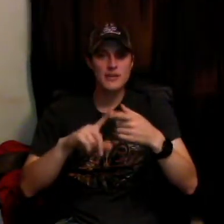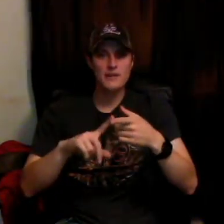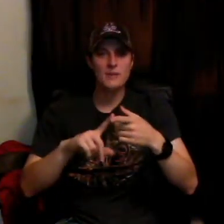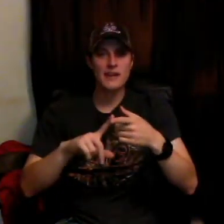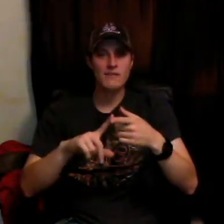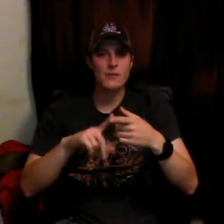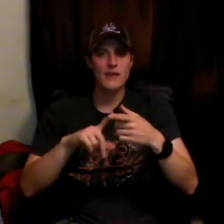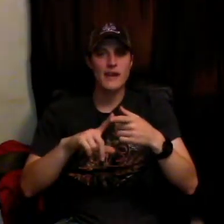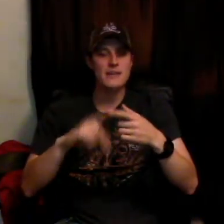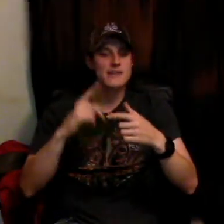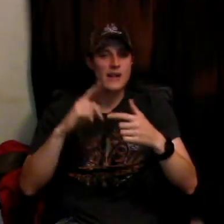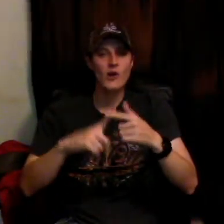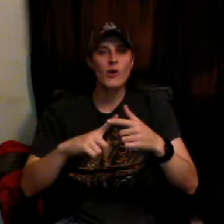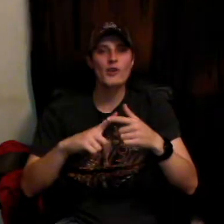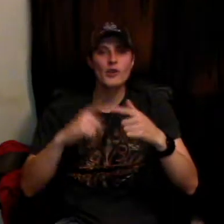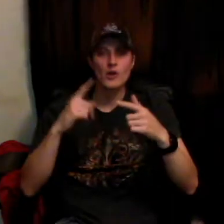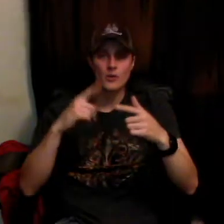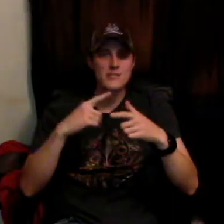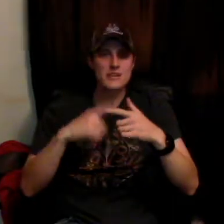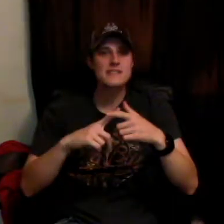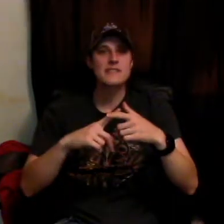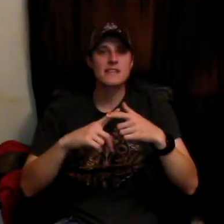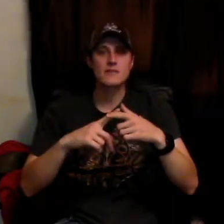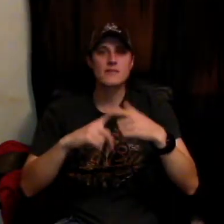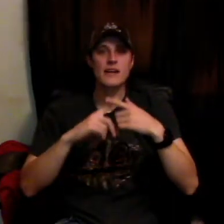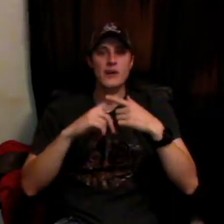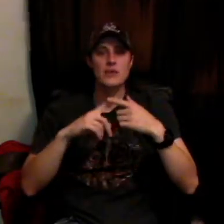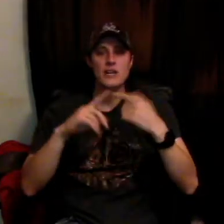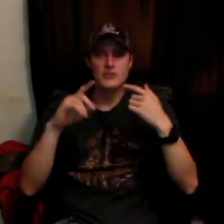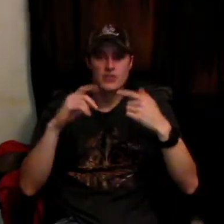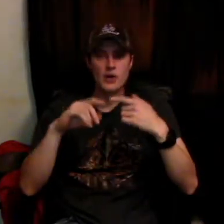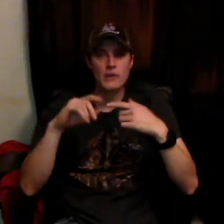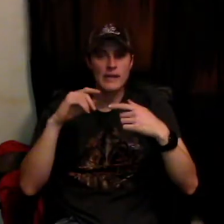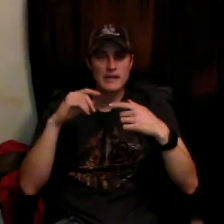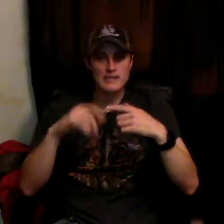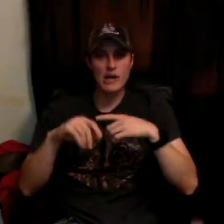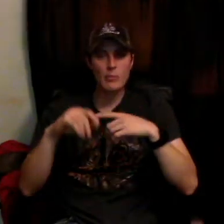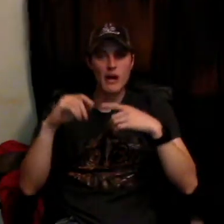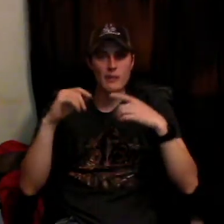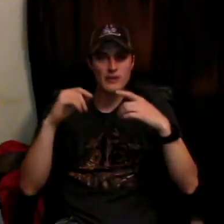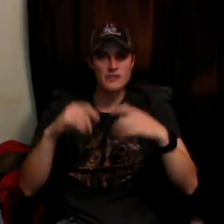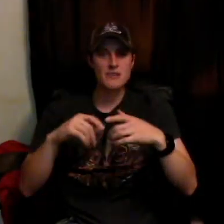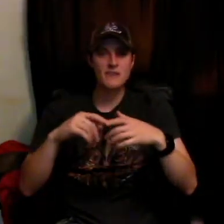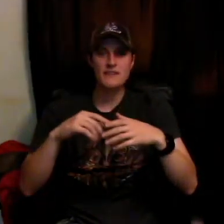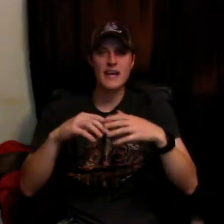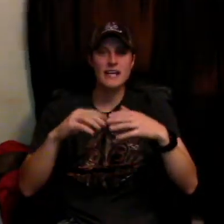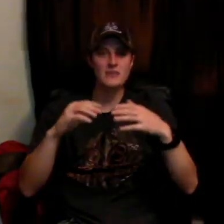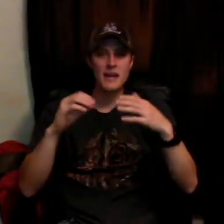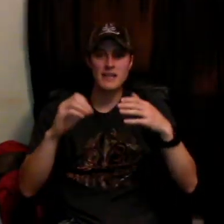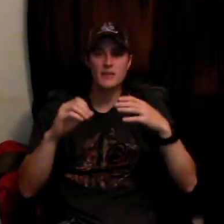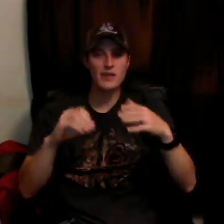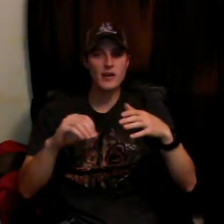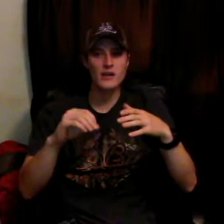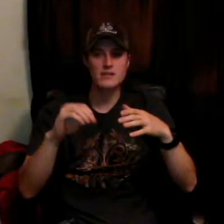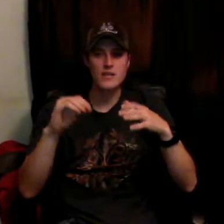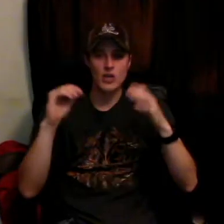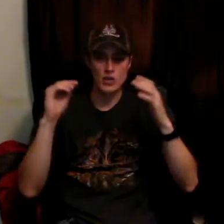together a plan for that. It's kind of hard once hunting season comes around to go in and scout property and stuff like that, mainly because